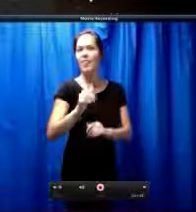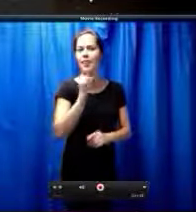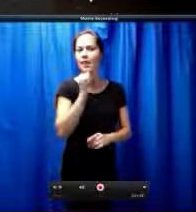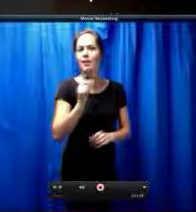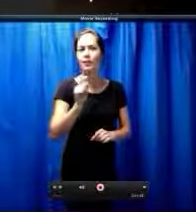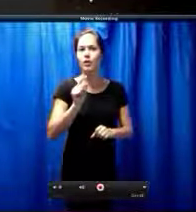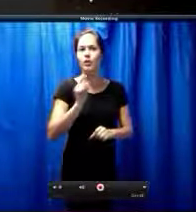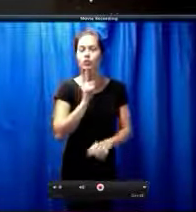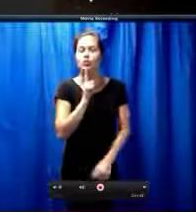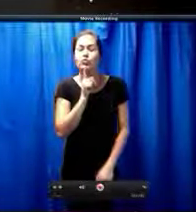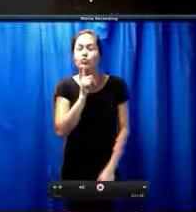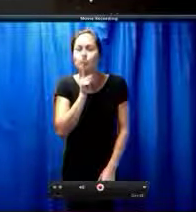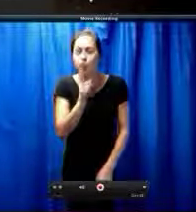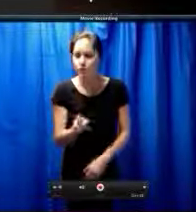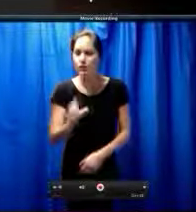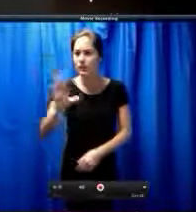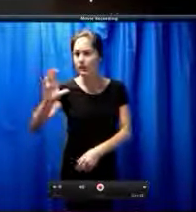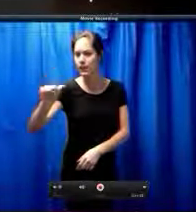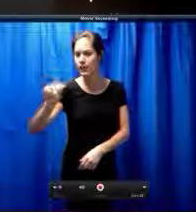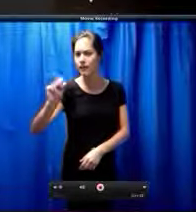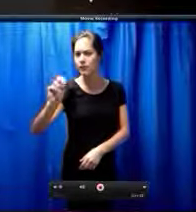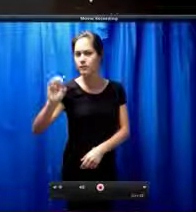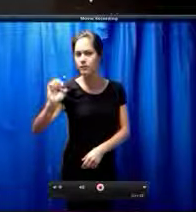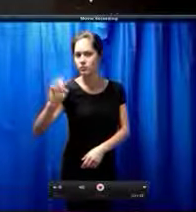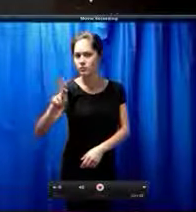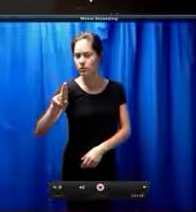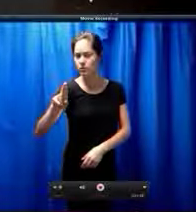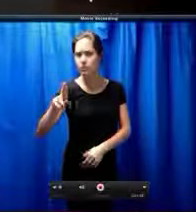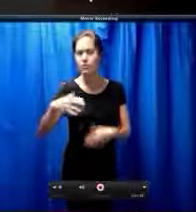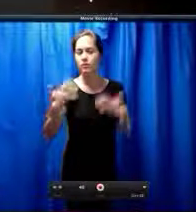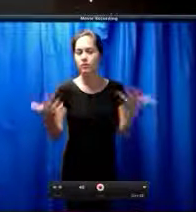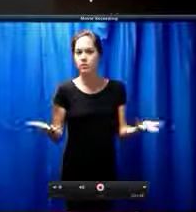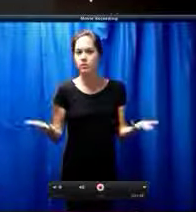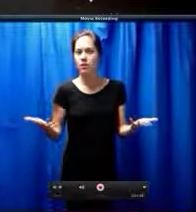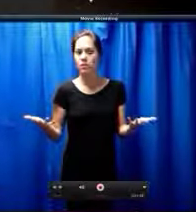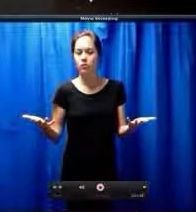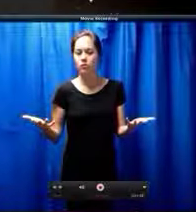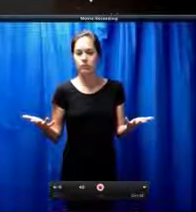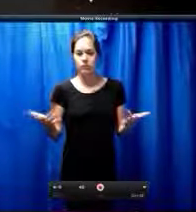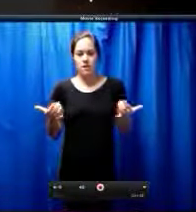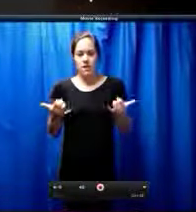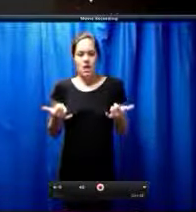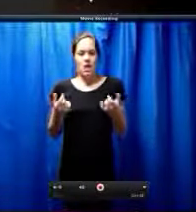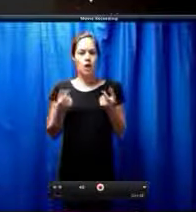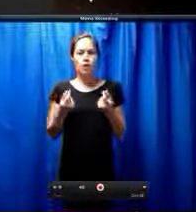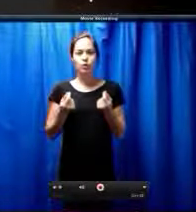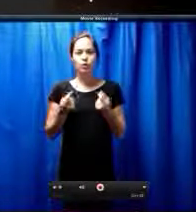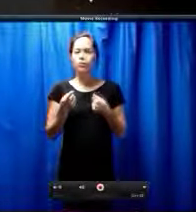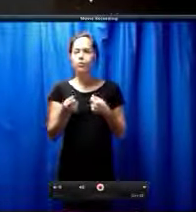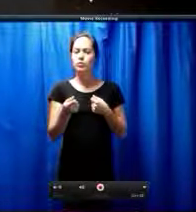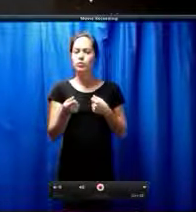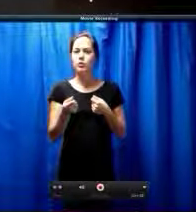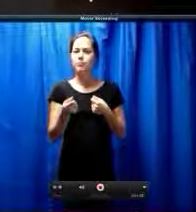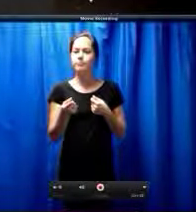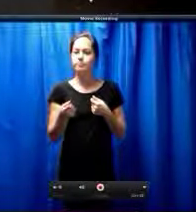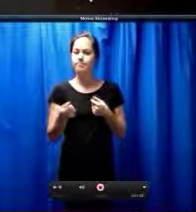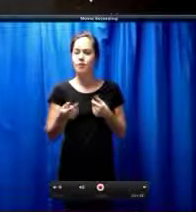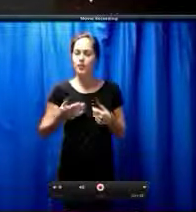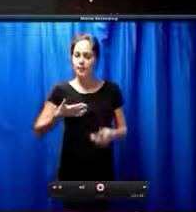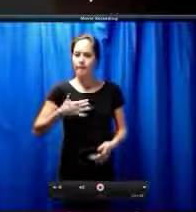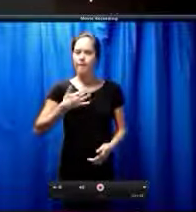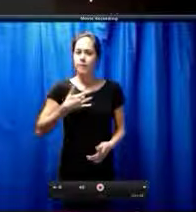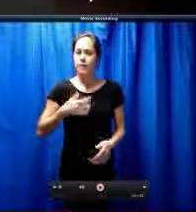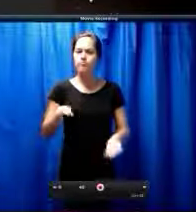So, what can we do so that you're really on top of this? Go in on a yearly